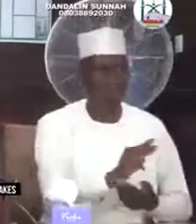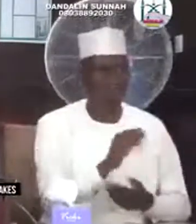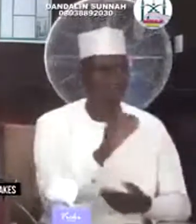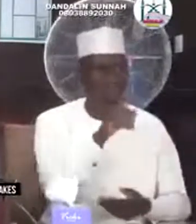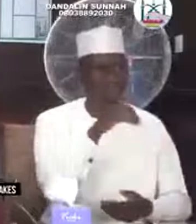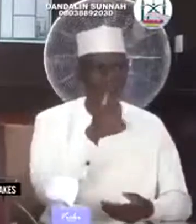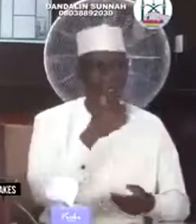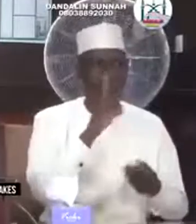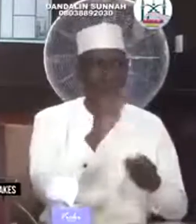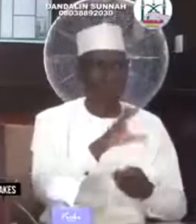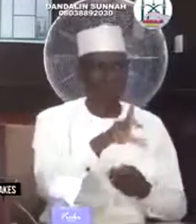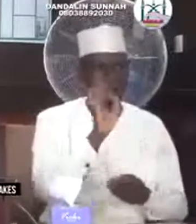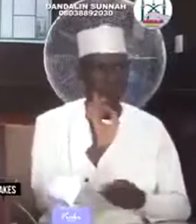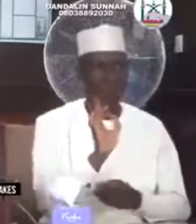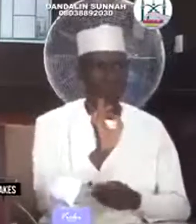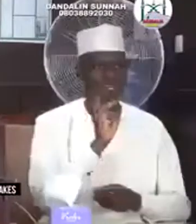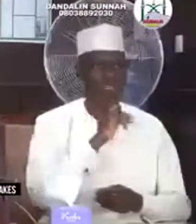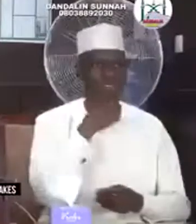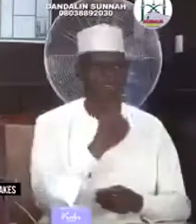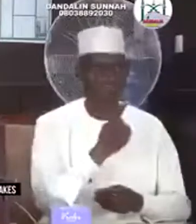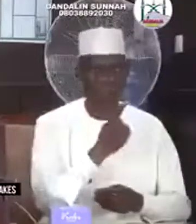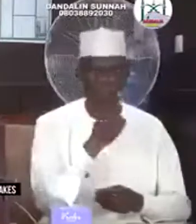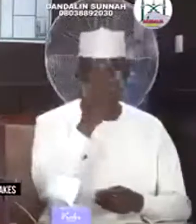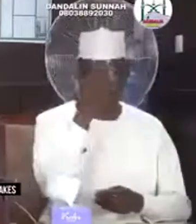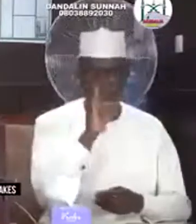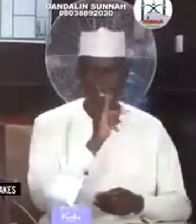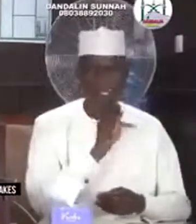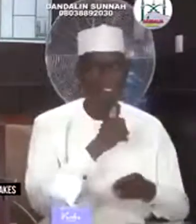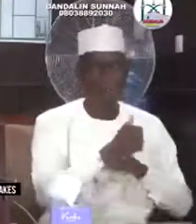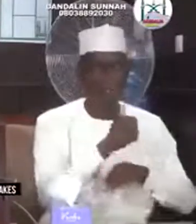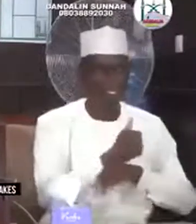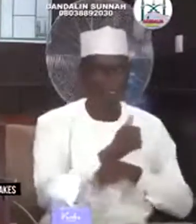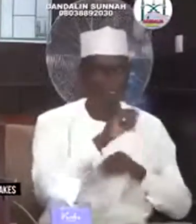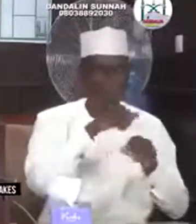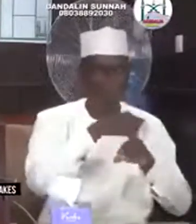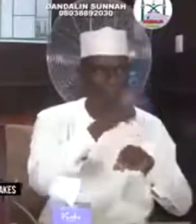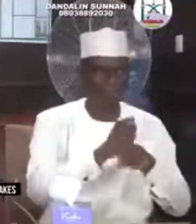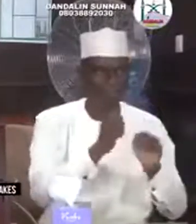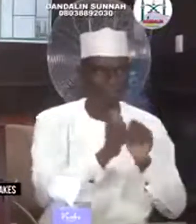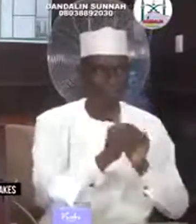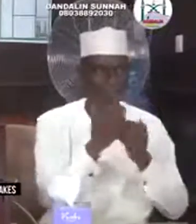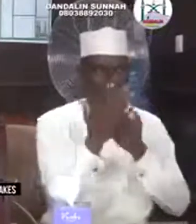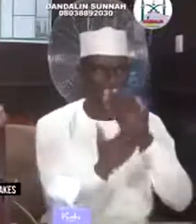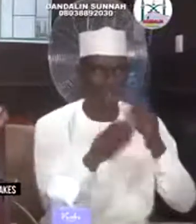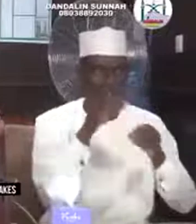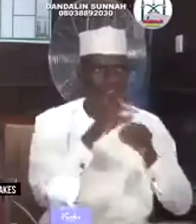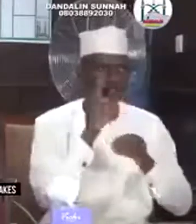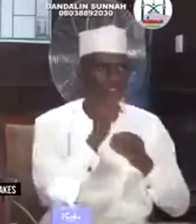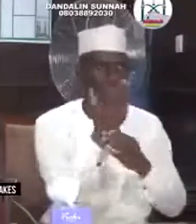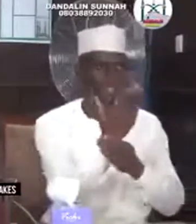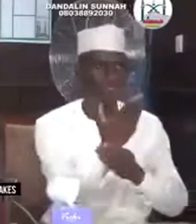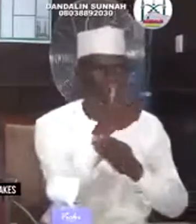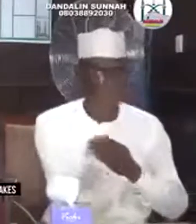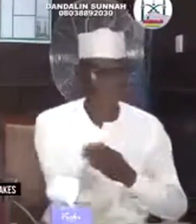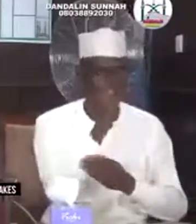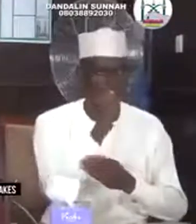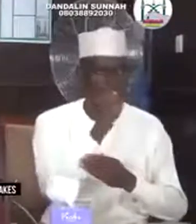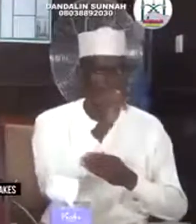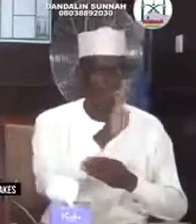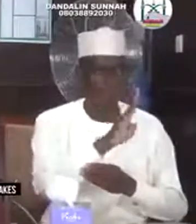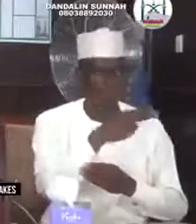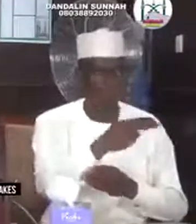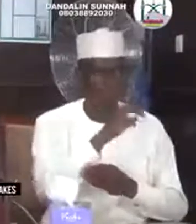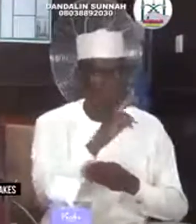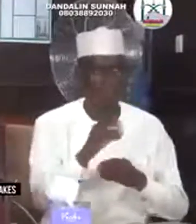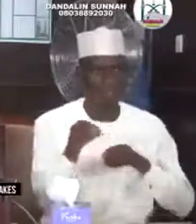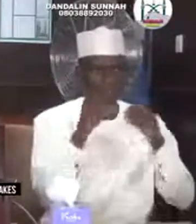no option. I said, why I blame Jonathan with blood in his hand? Because Boko Haram, we are putting bombs